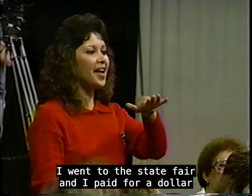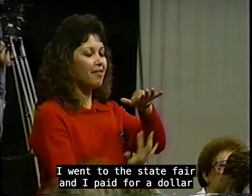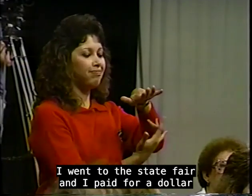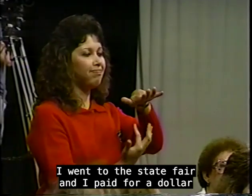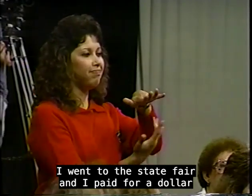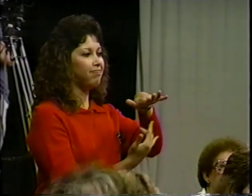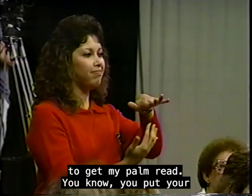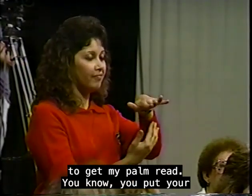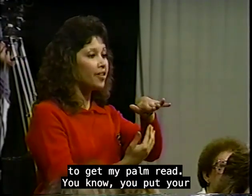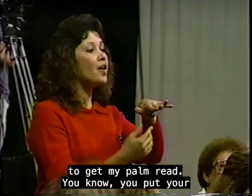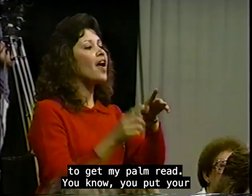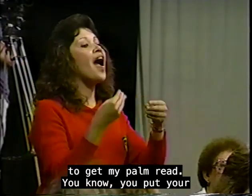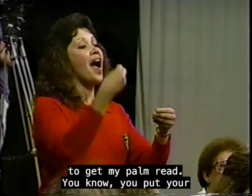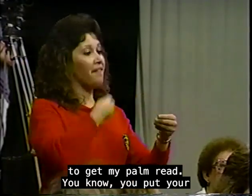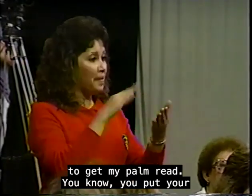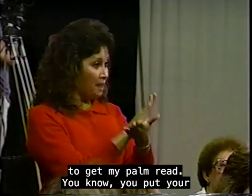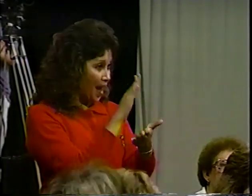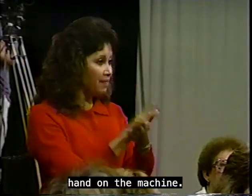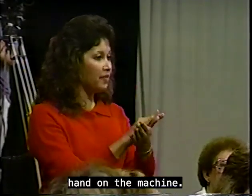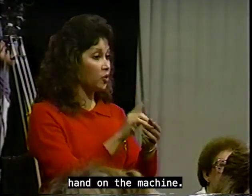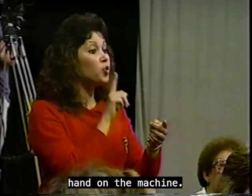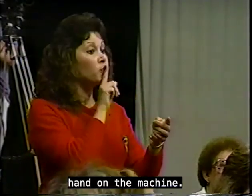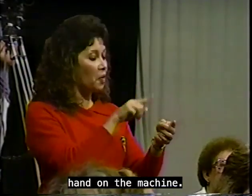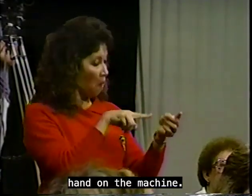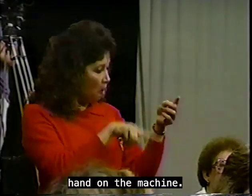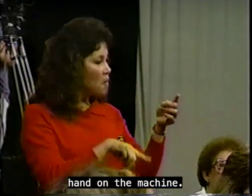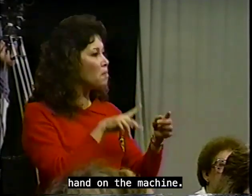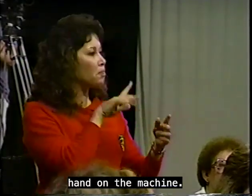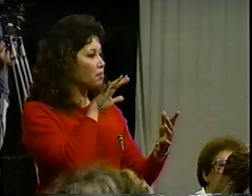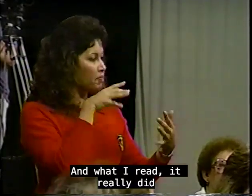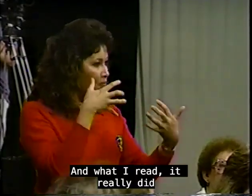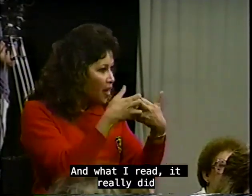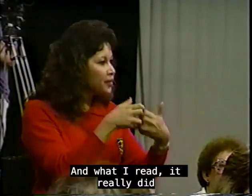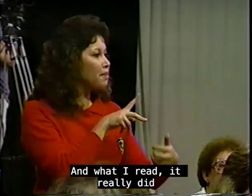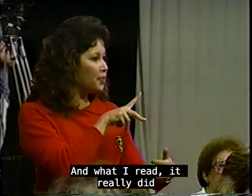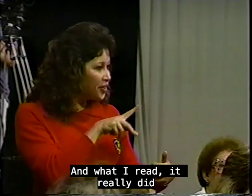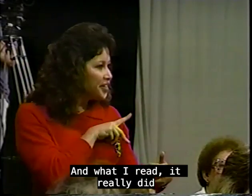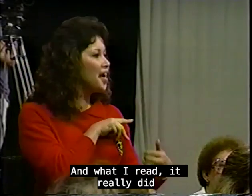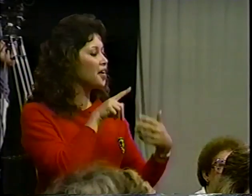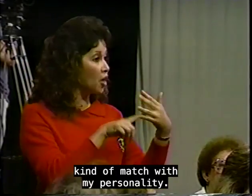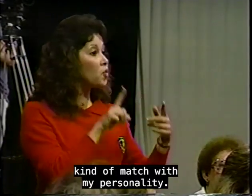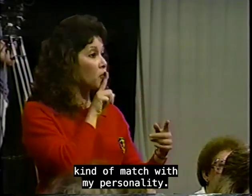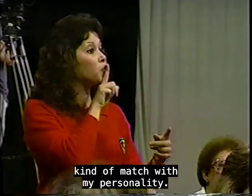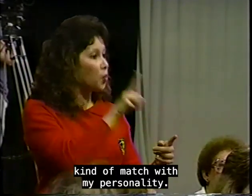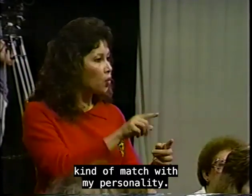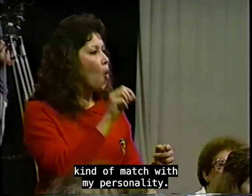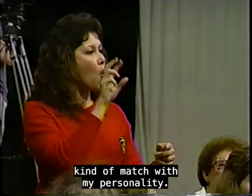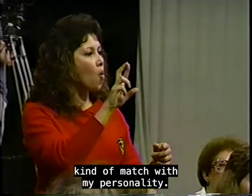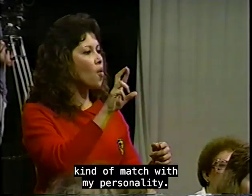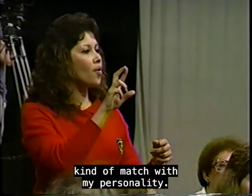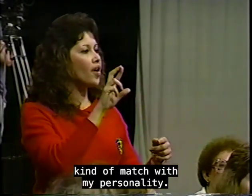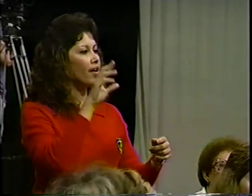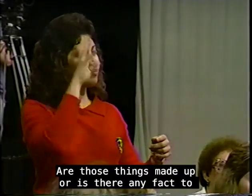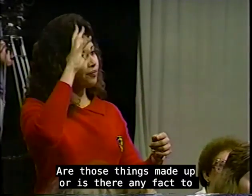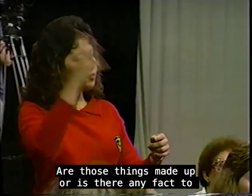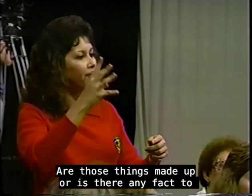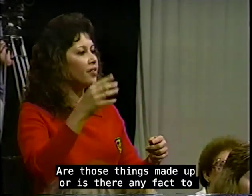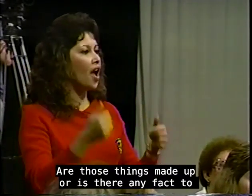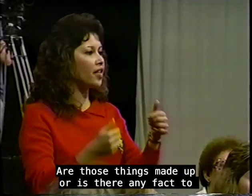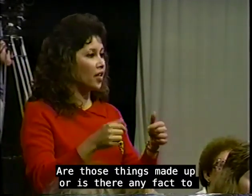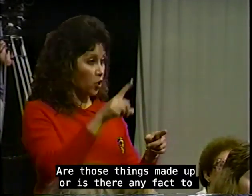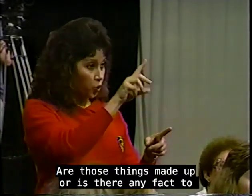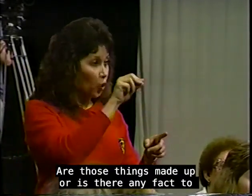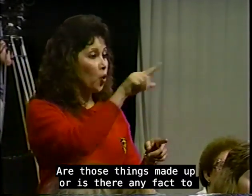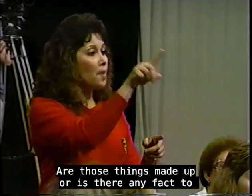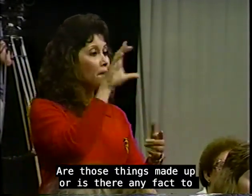and I paid for $1 to get my palm read. You know, you put your hand on the machine. And what I read, it really did kind of match with my personality. Are those